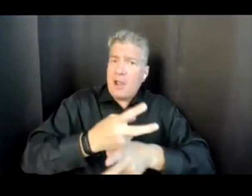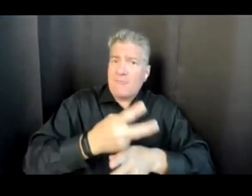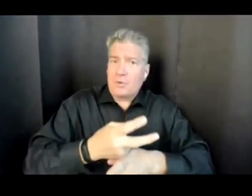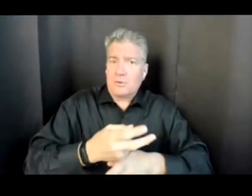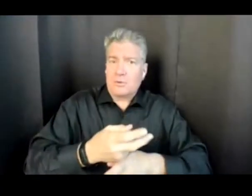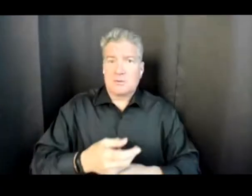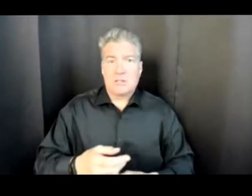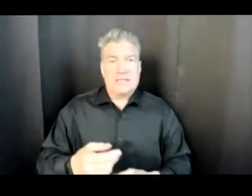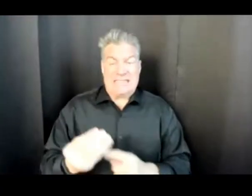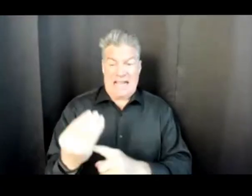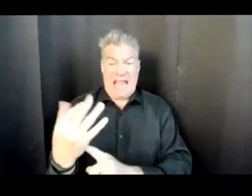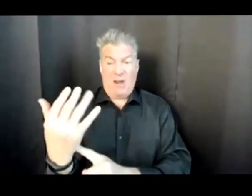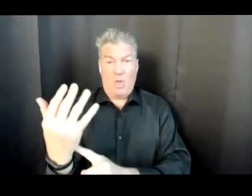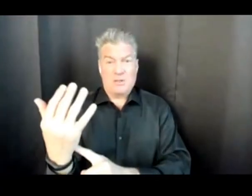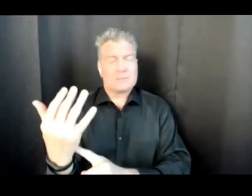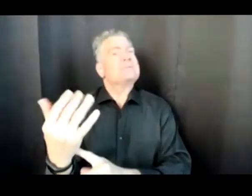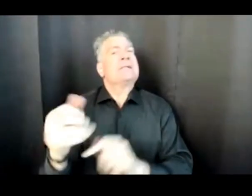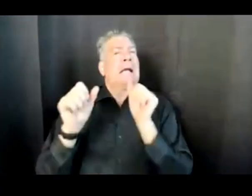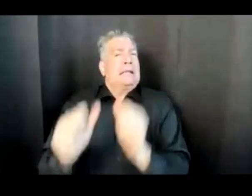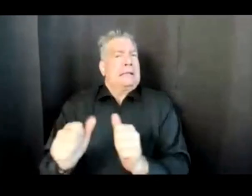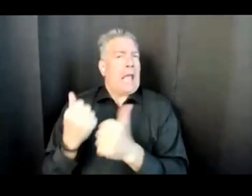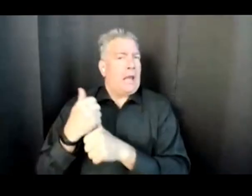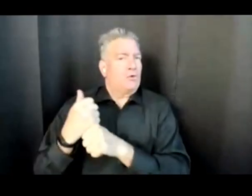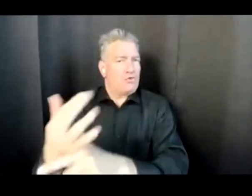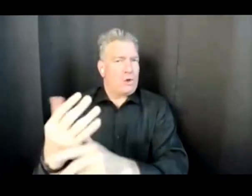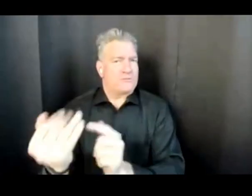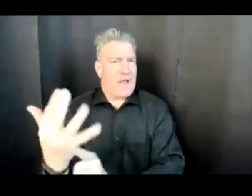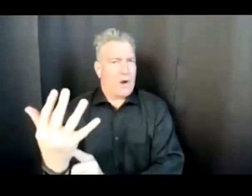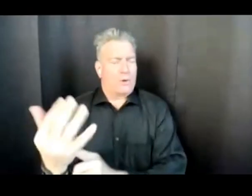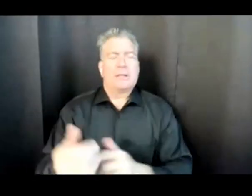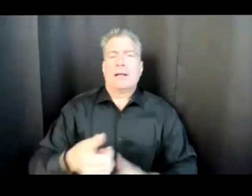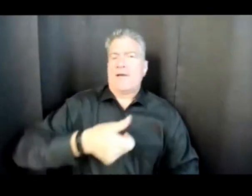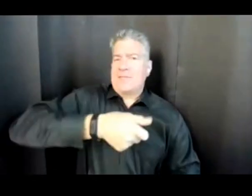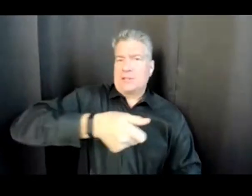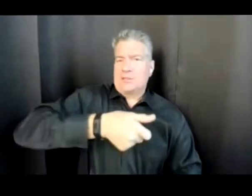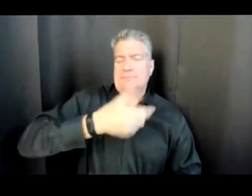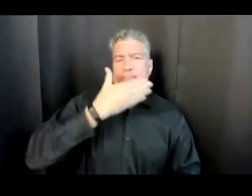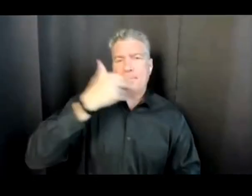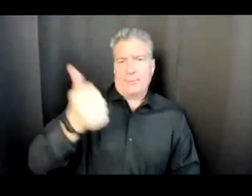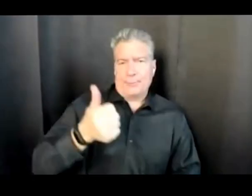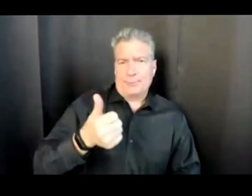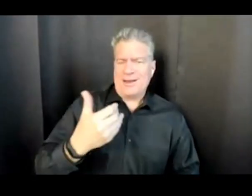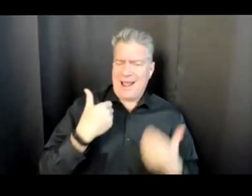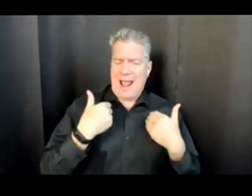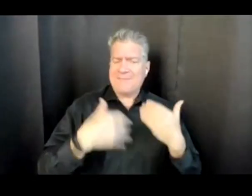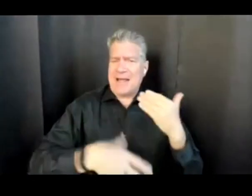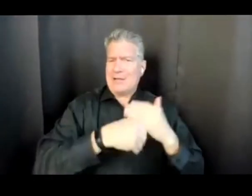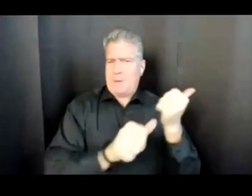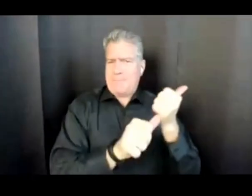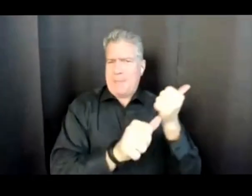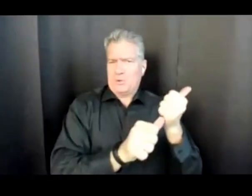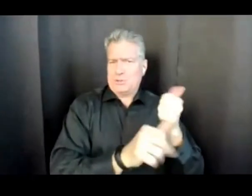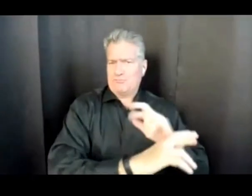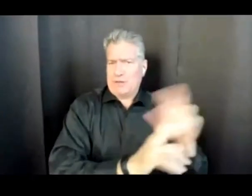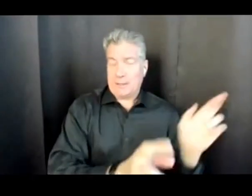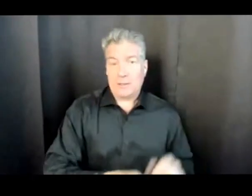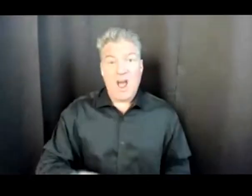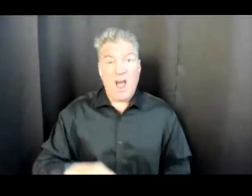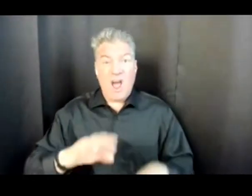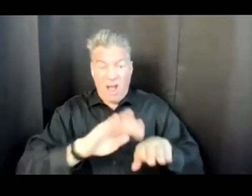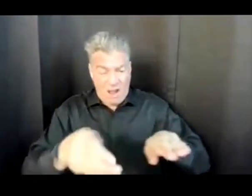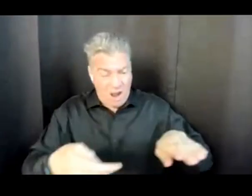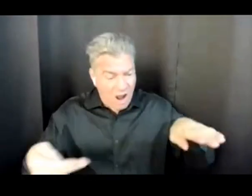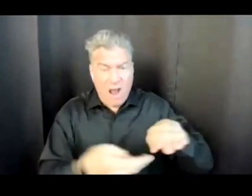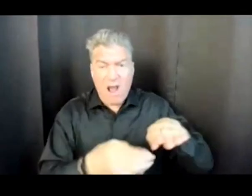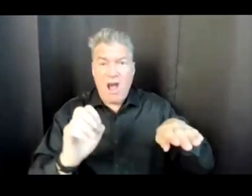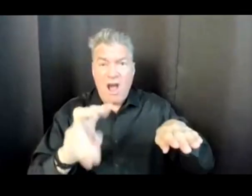of candles to prevent the risk of fire, and have plenty of extra batteries on hand. Never use an oven to heat your home. Never